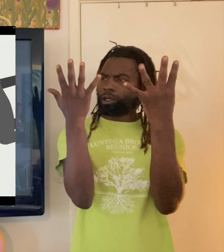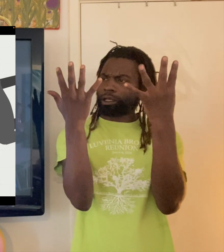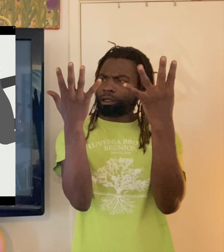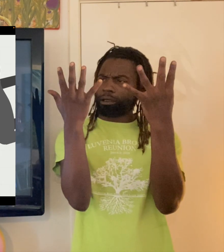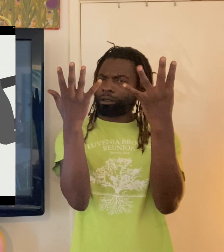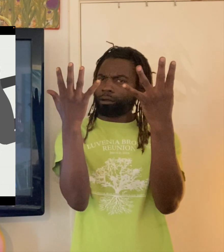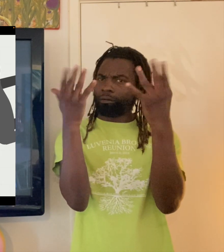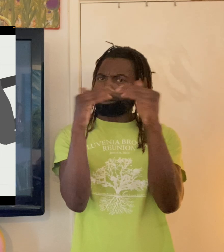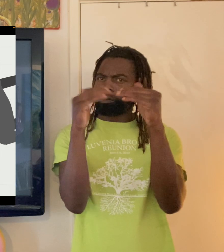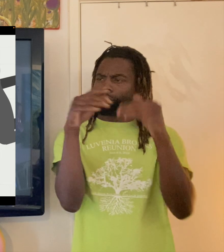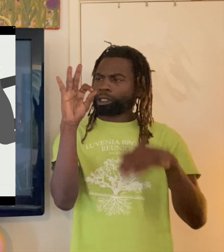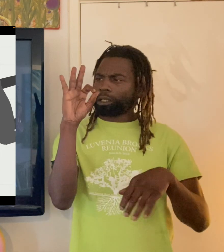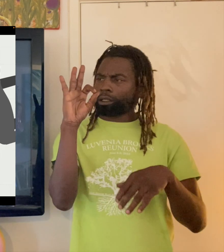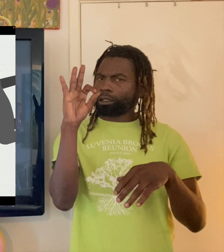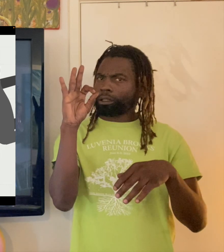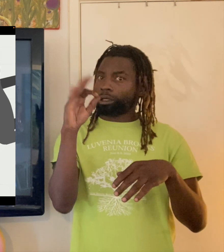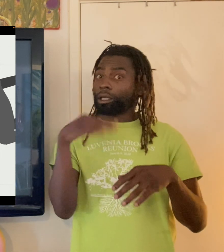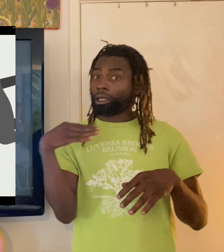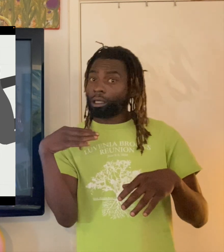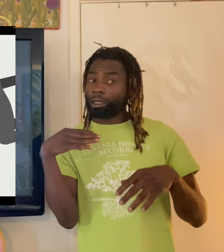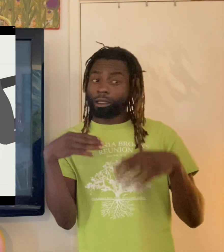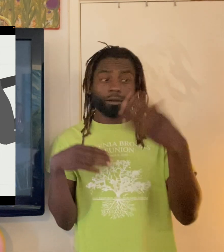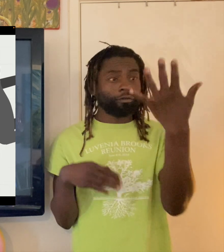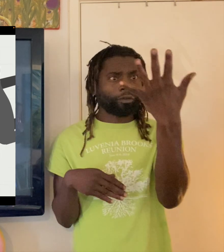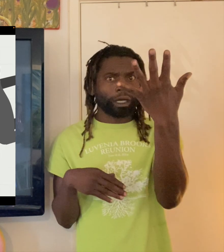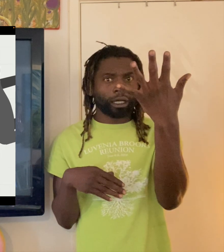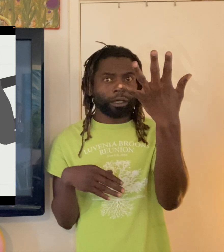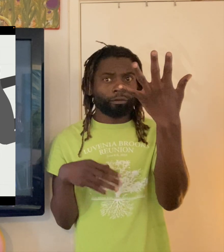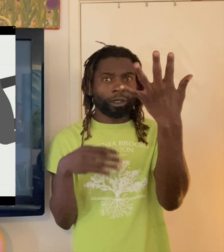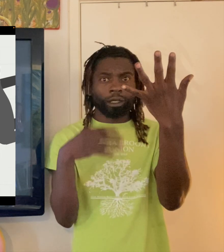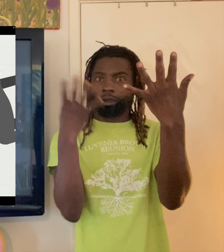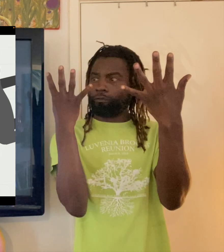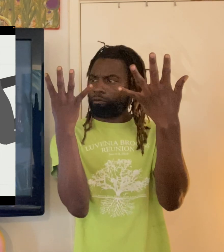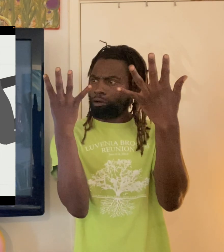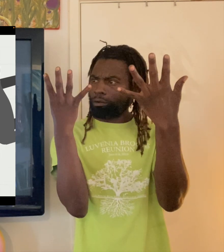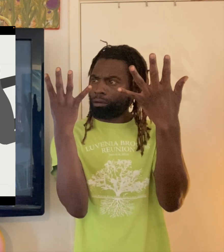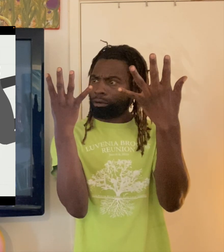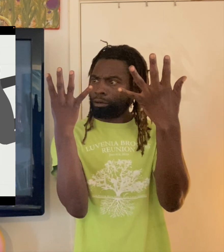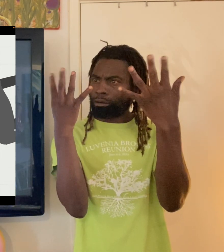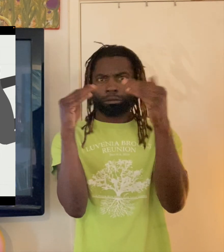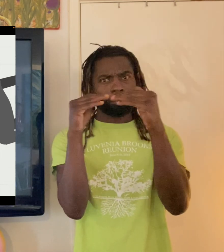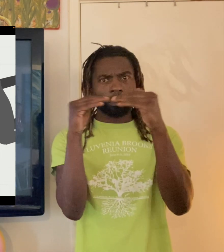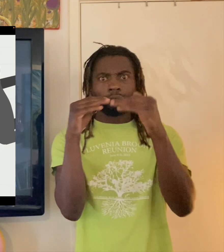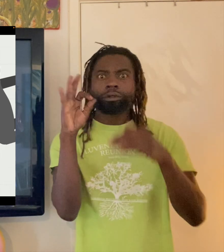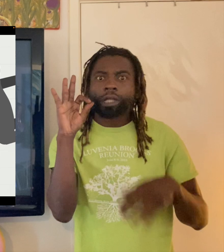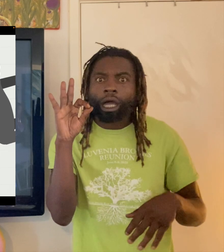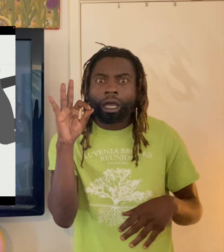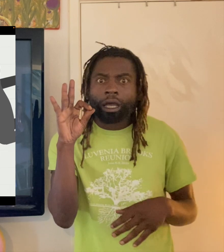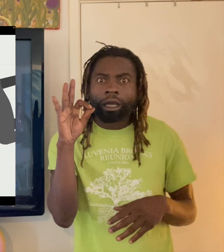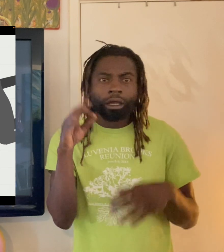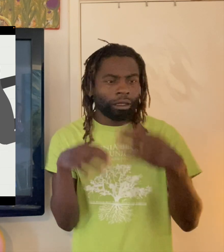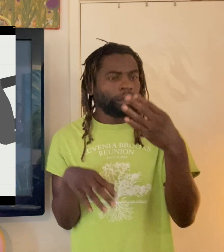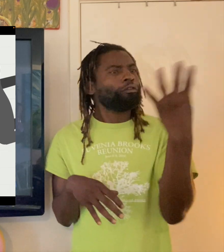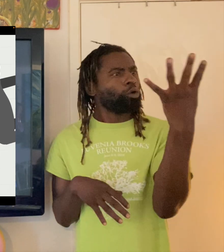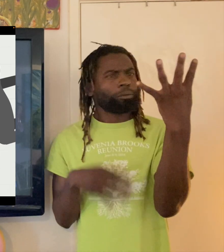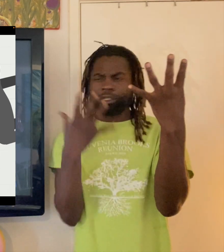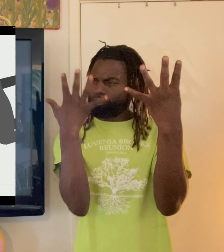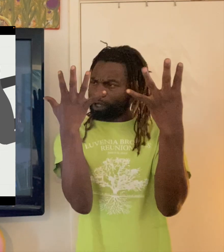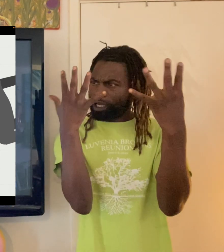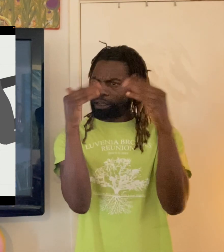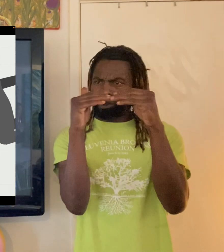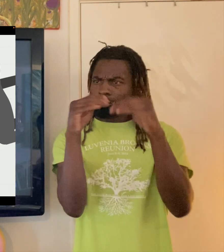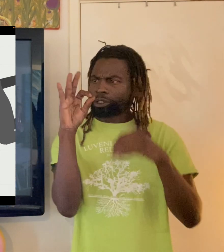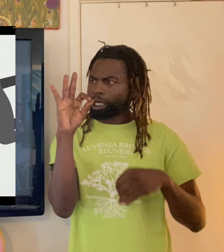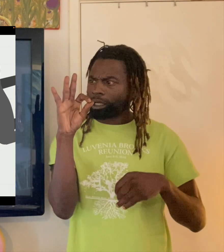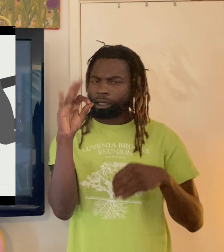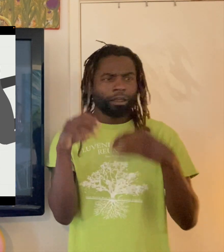5 equals 9. And 5 plus 4 also equals 9. 4